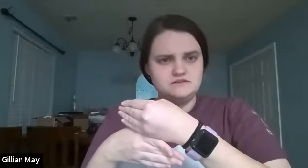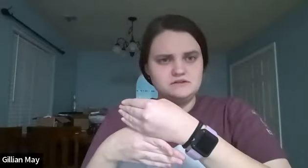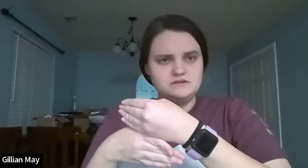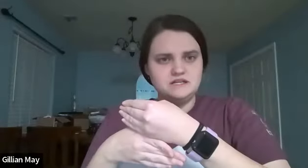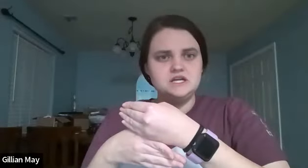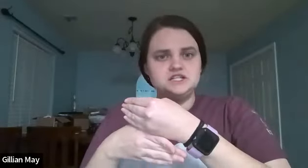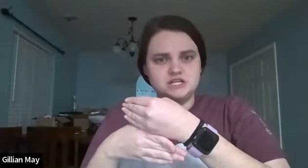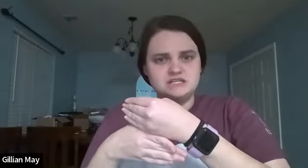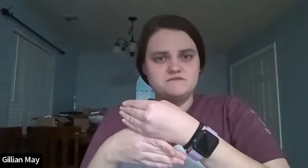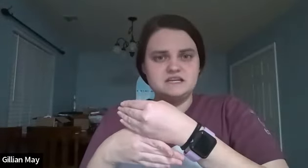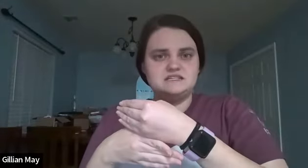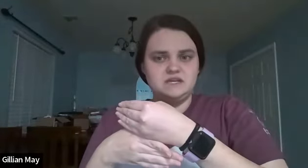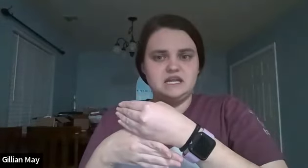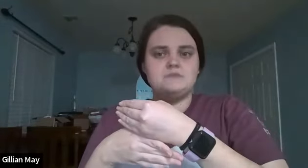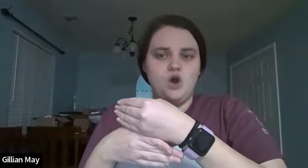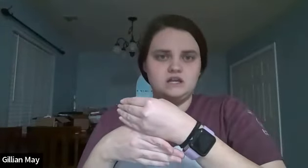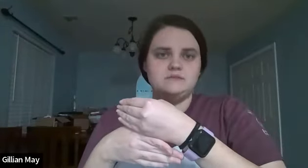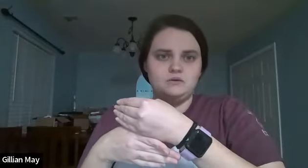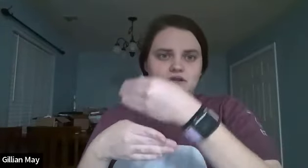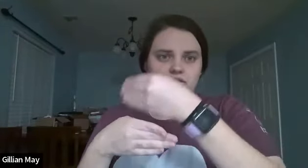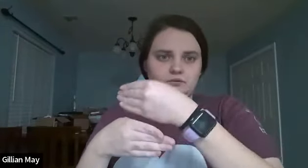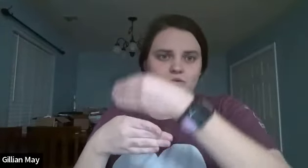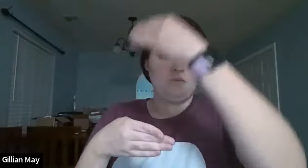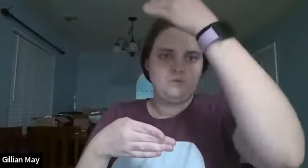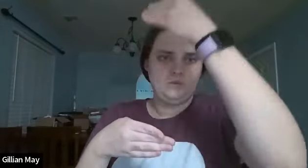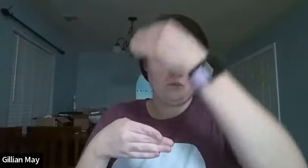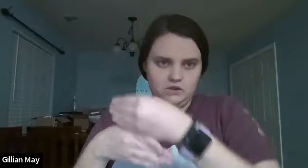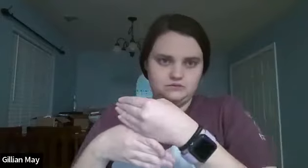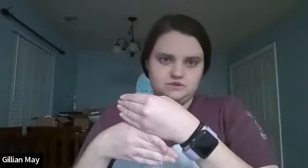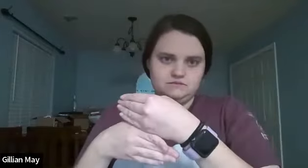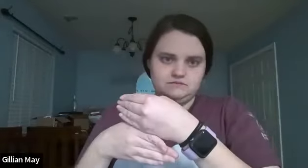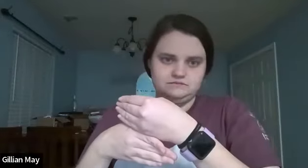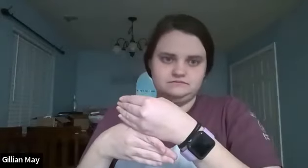of closing just to emphasize in the beginning, I'm talking about a window. Close.